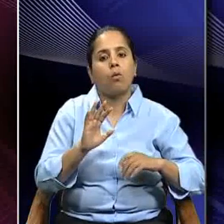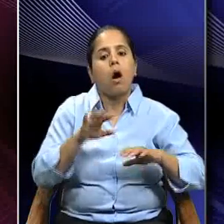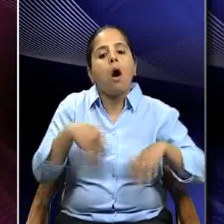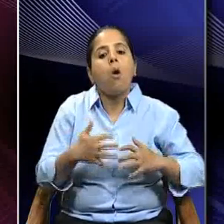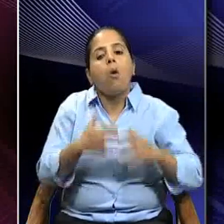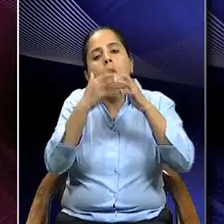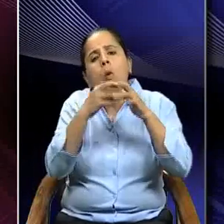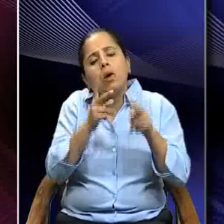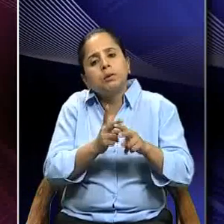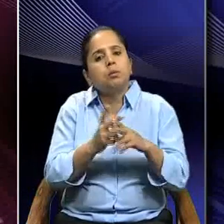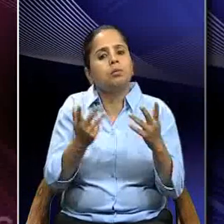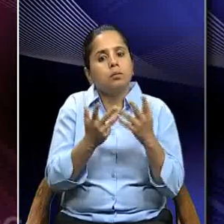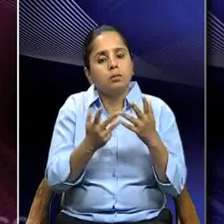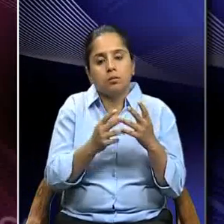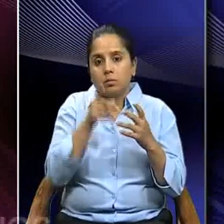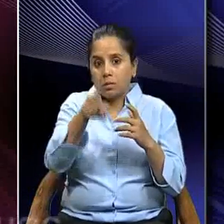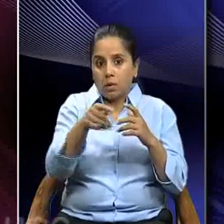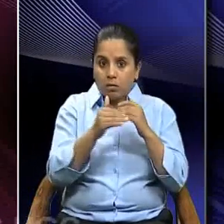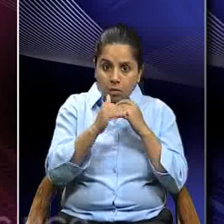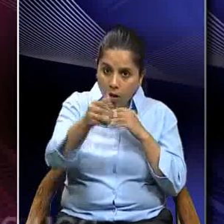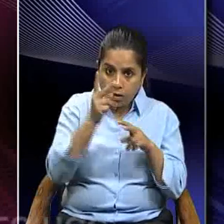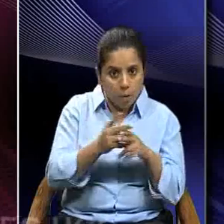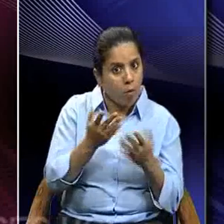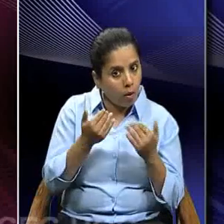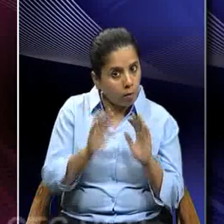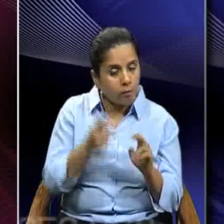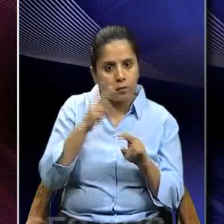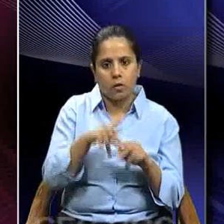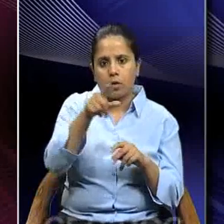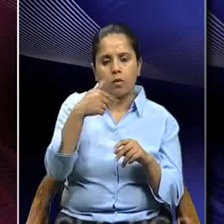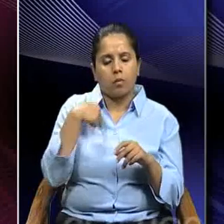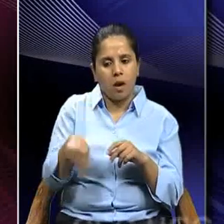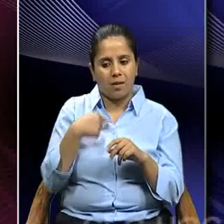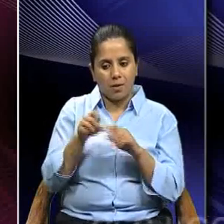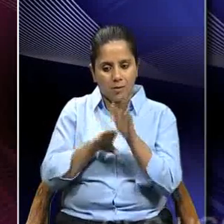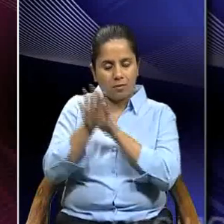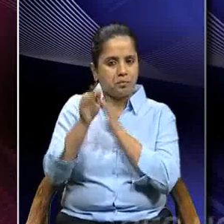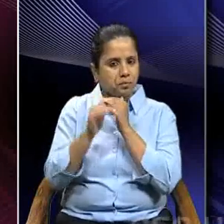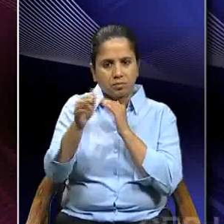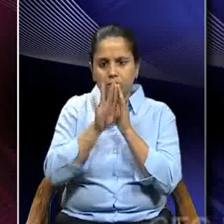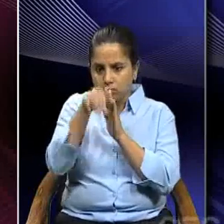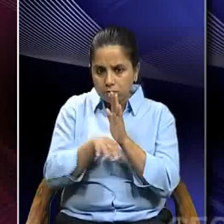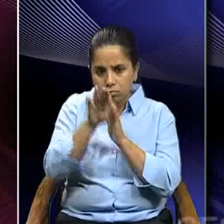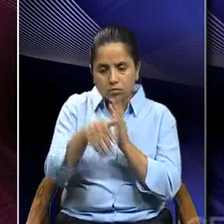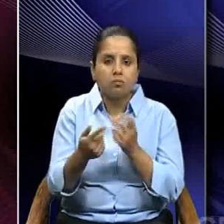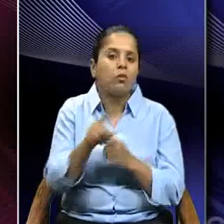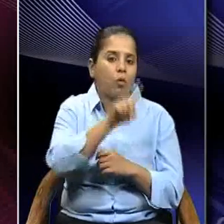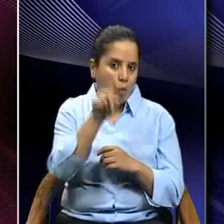level. But are you able to sustain that? If your development is not sustainable, then of course it is